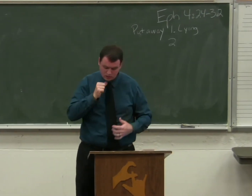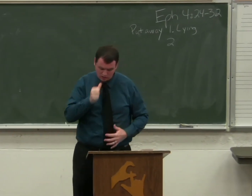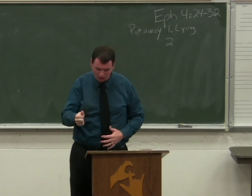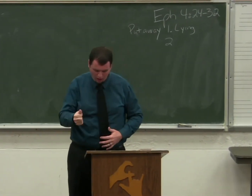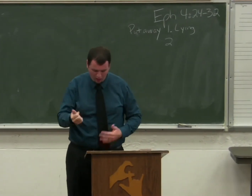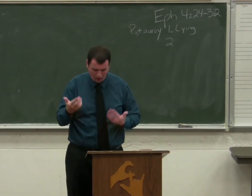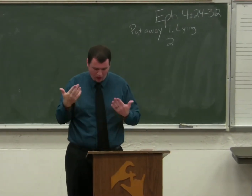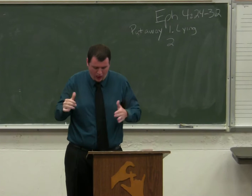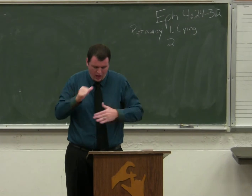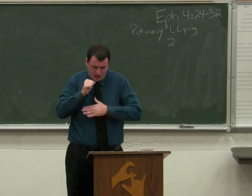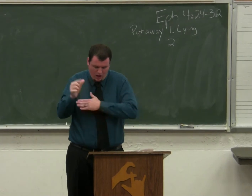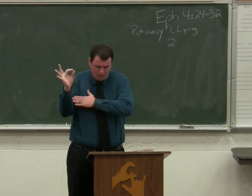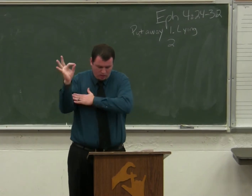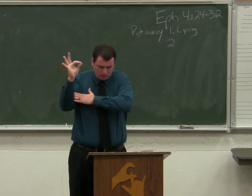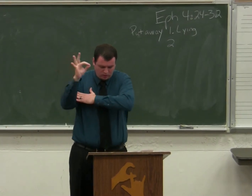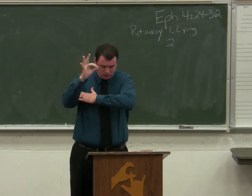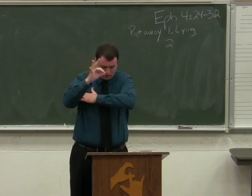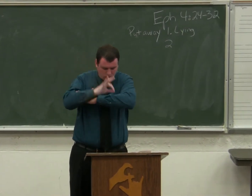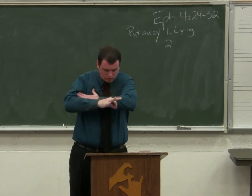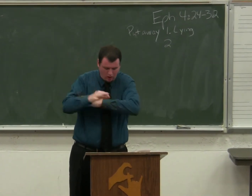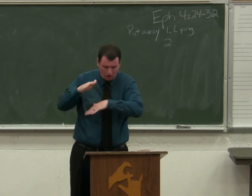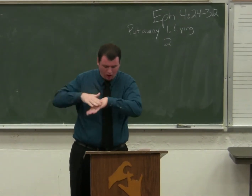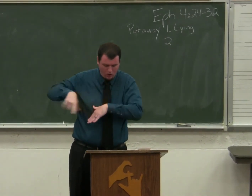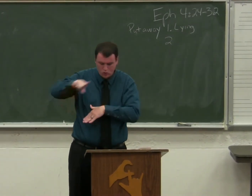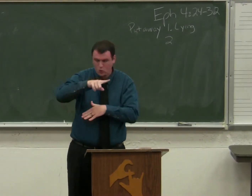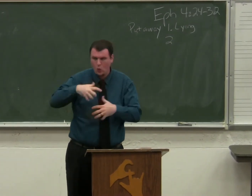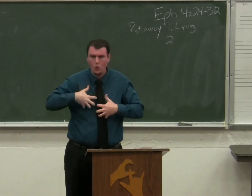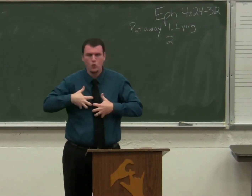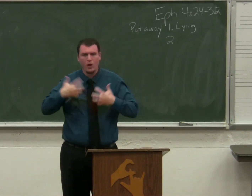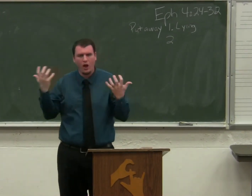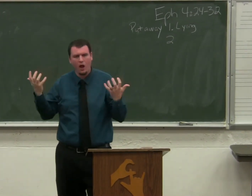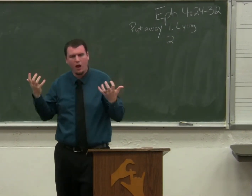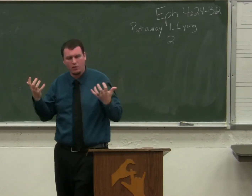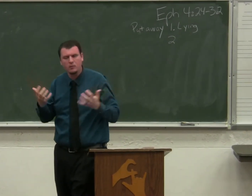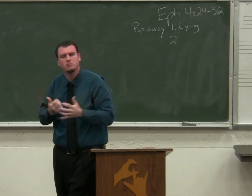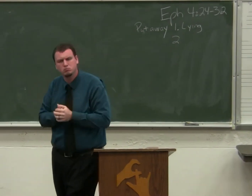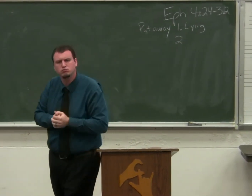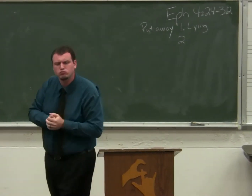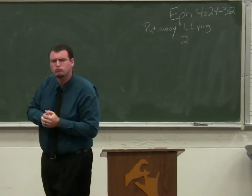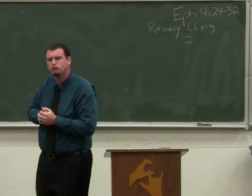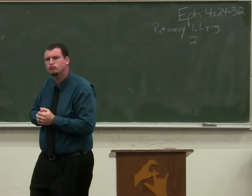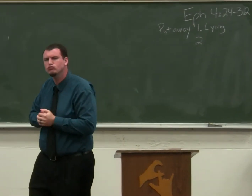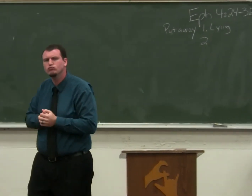be angry and sin not. Let not the sun go down upon your wrath.